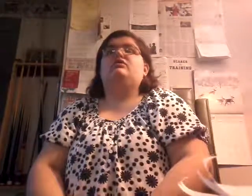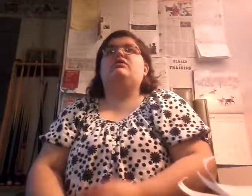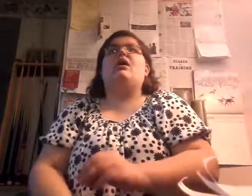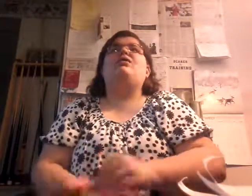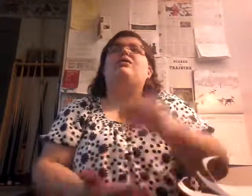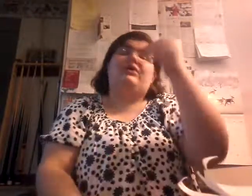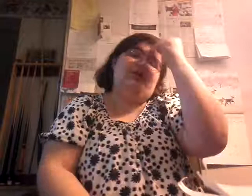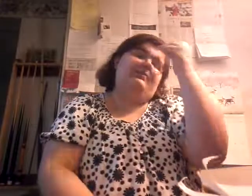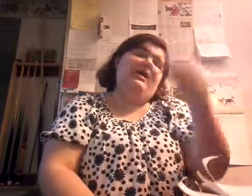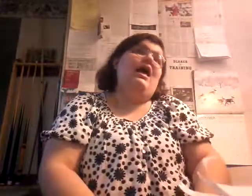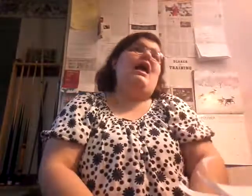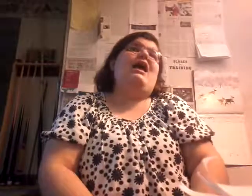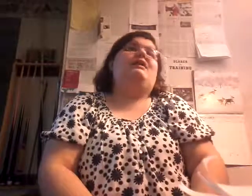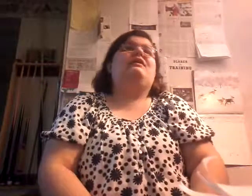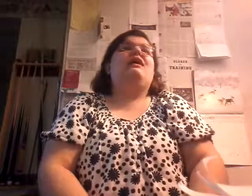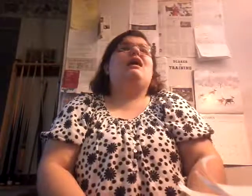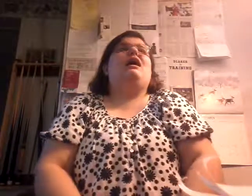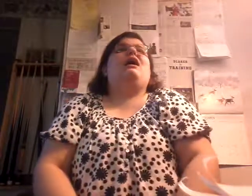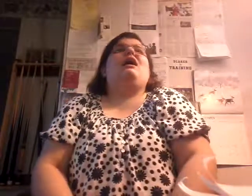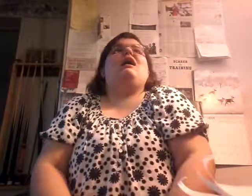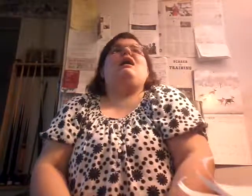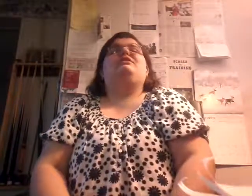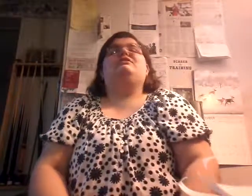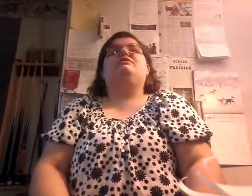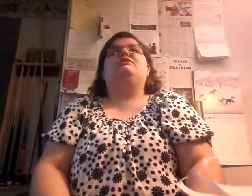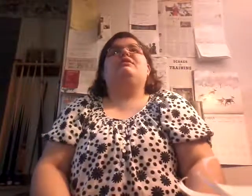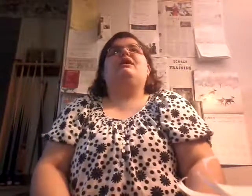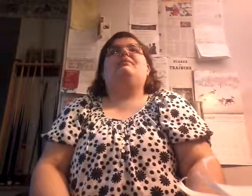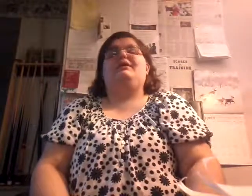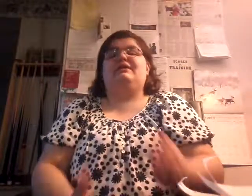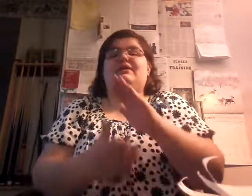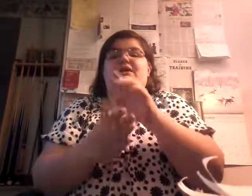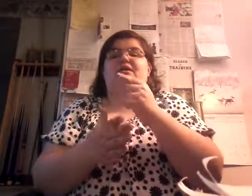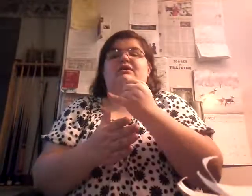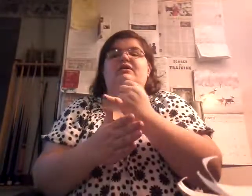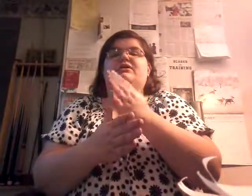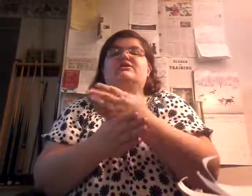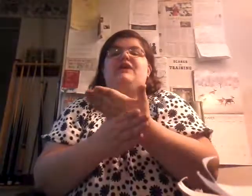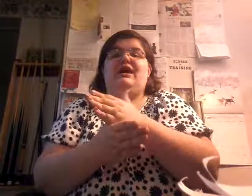to learn them and to basically share